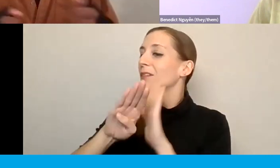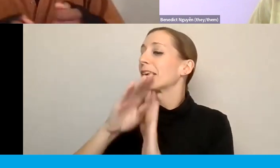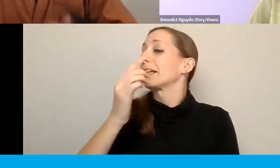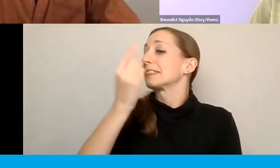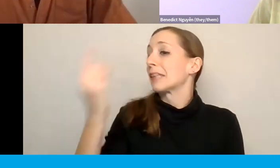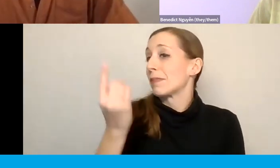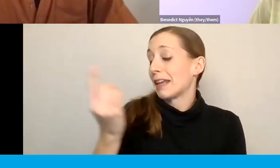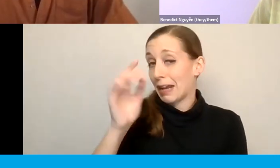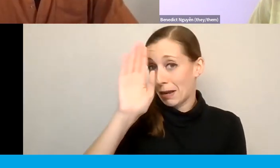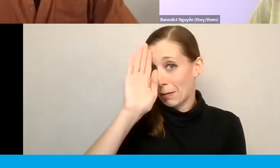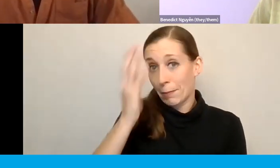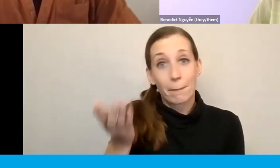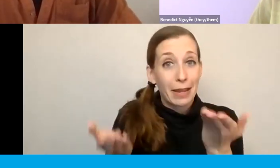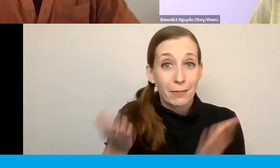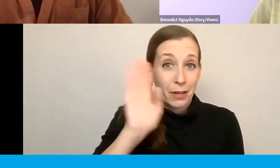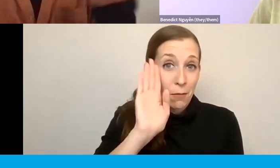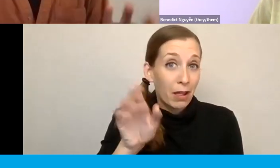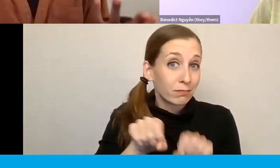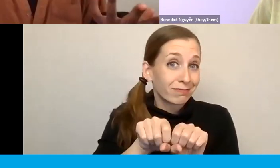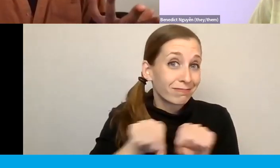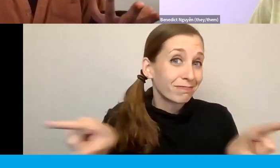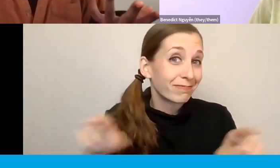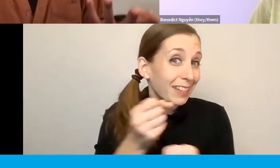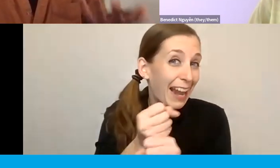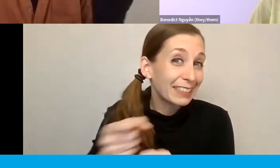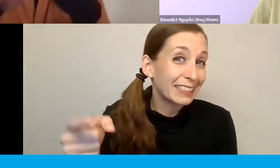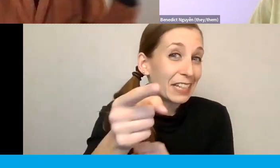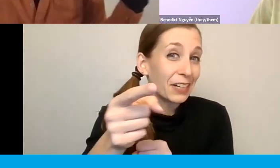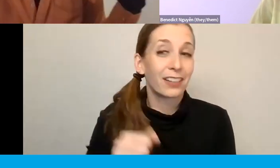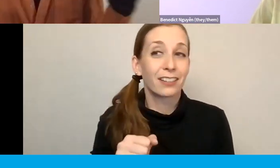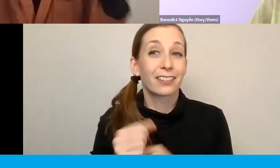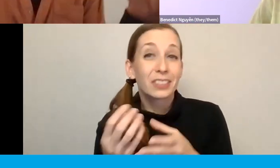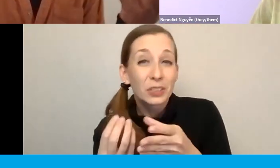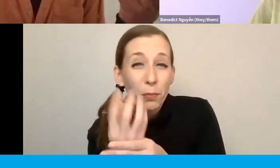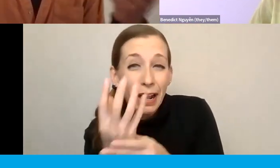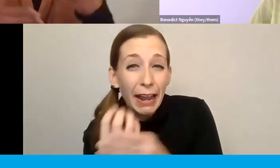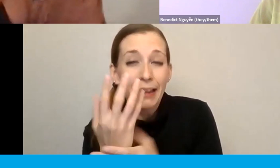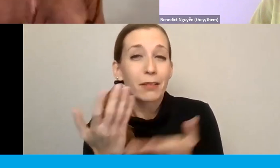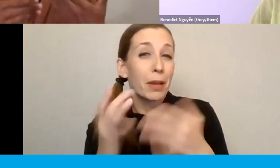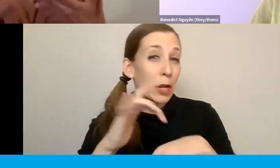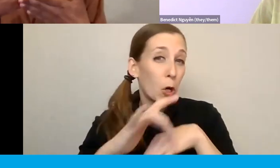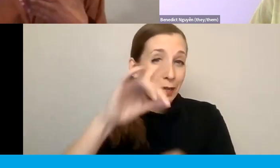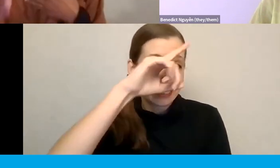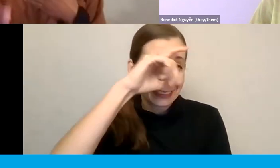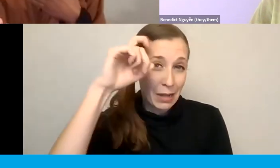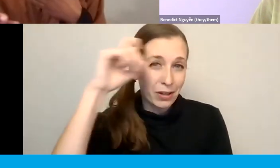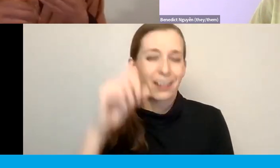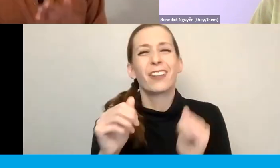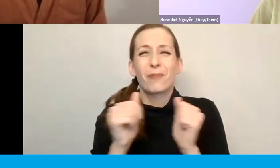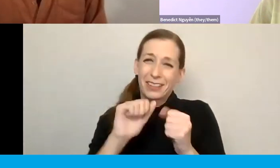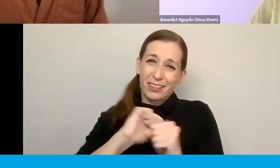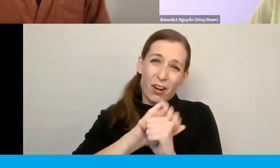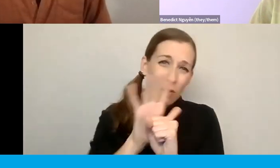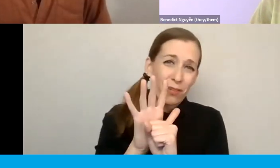summer. I really can't share much more than that. I think given the state of the world, it's really difficult to plan